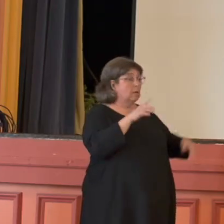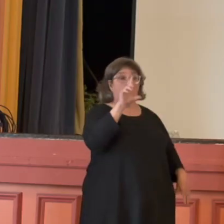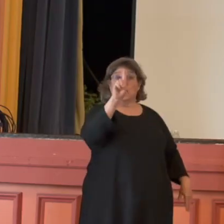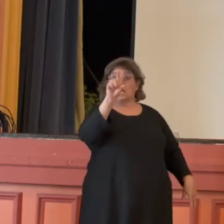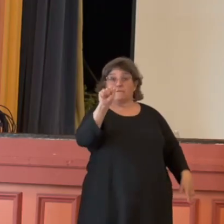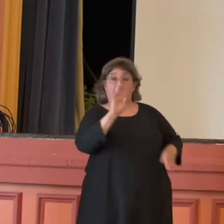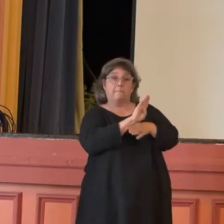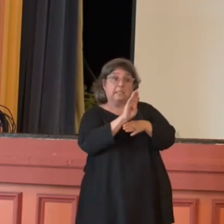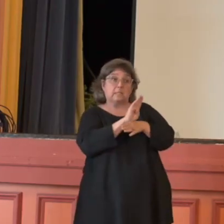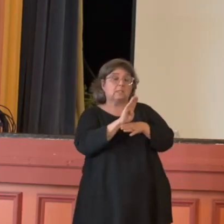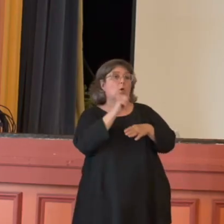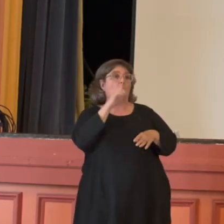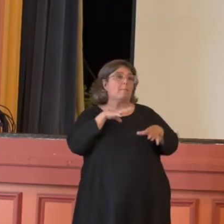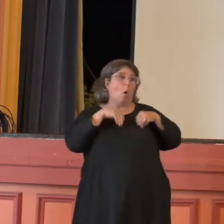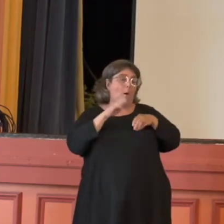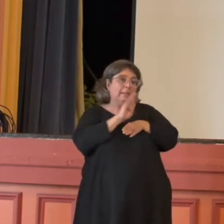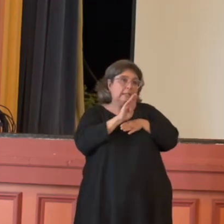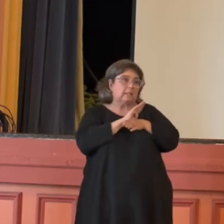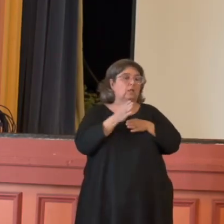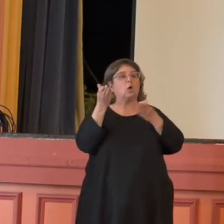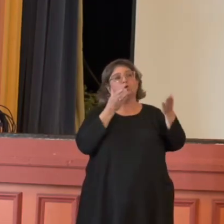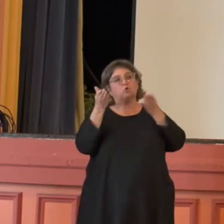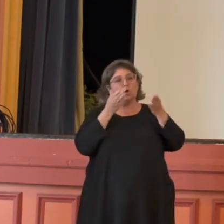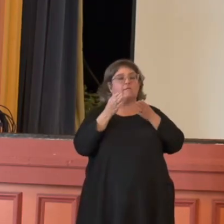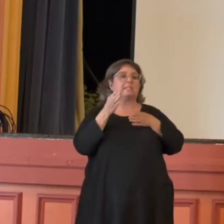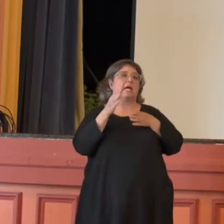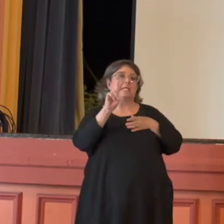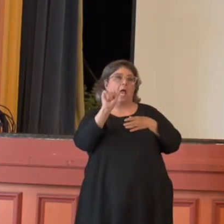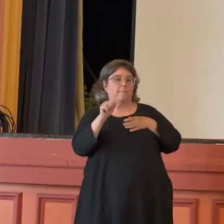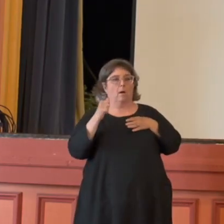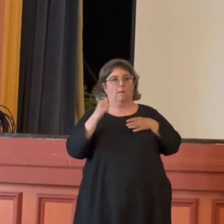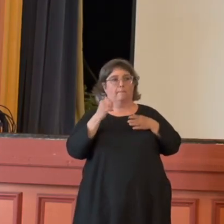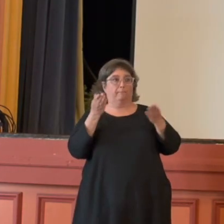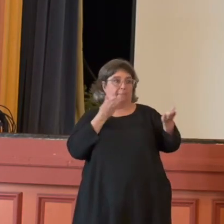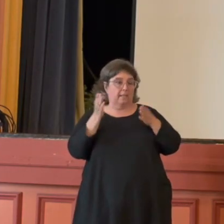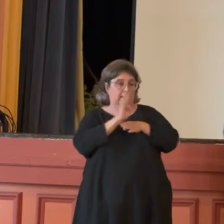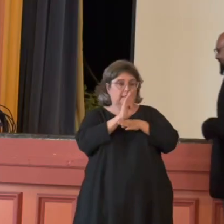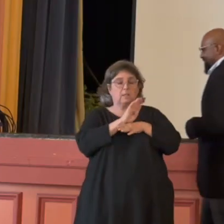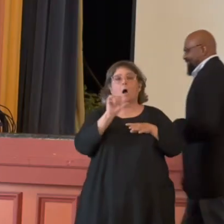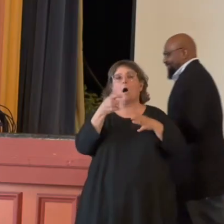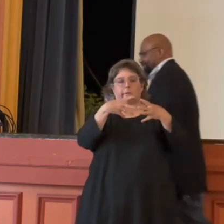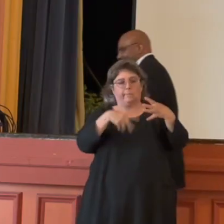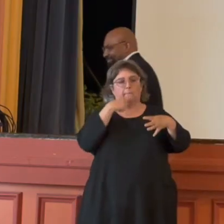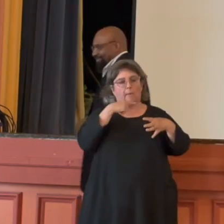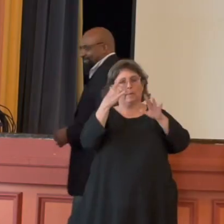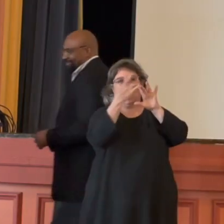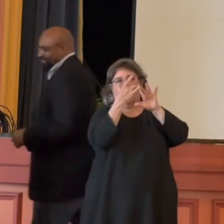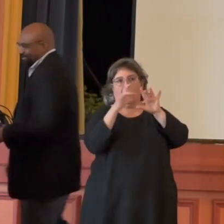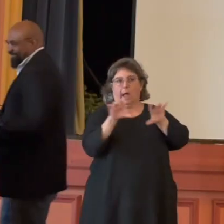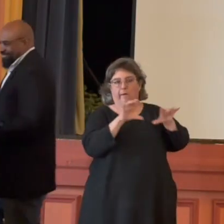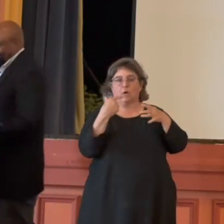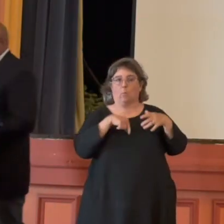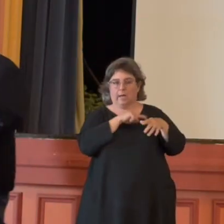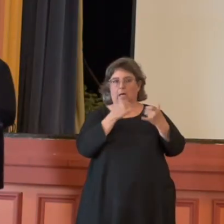disadvantaged businesses and women-owned businesses and service-disabled businesses and all the other public outreach activities